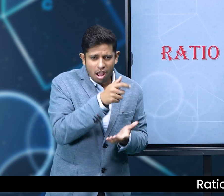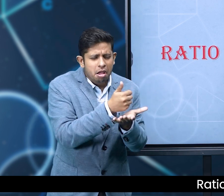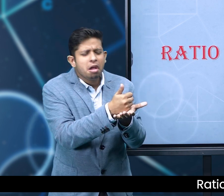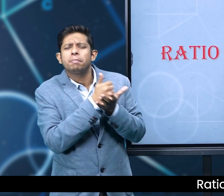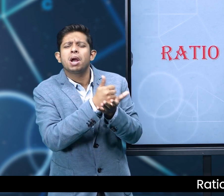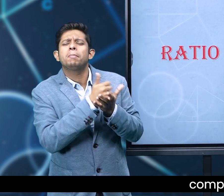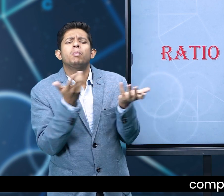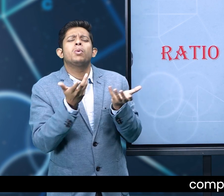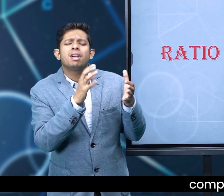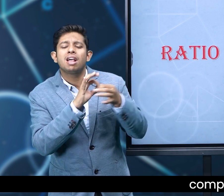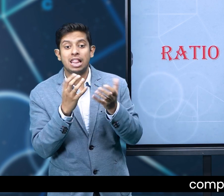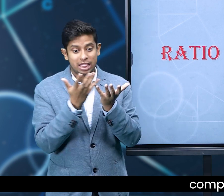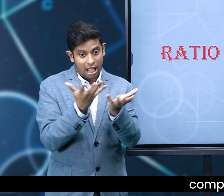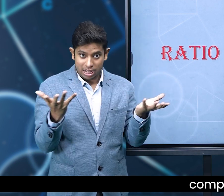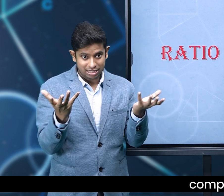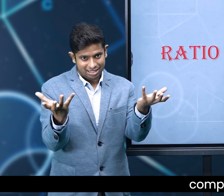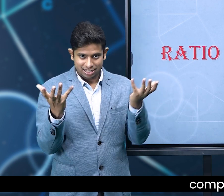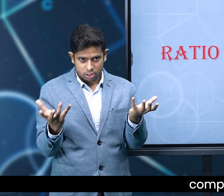Ratios help us compare things.